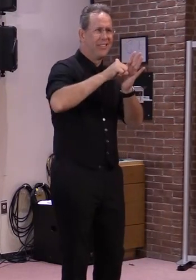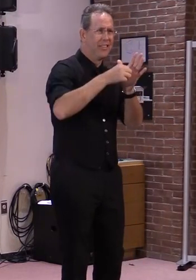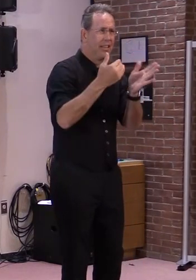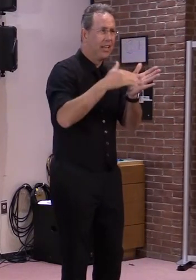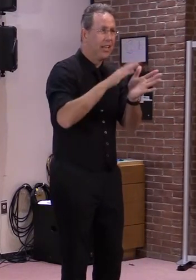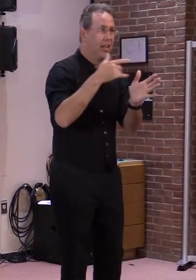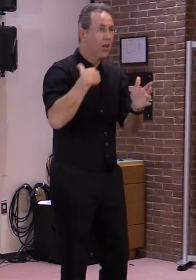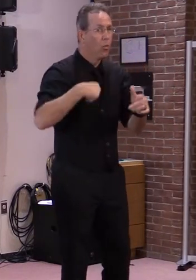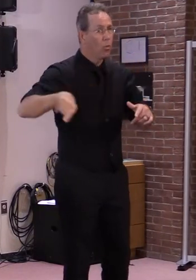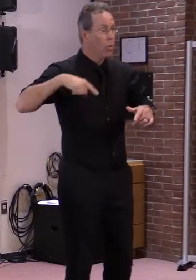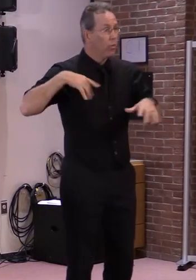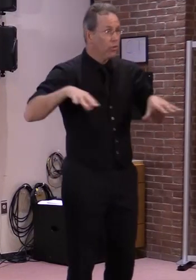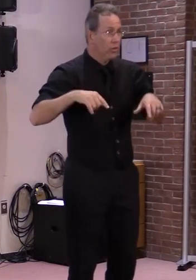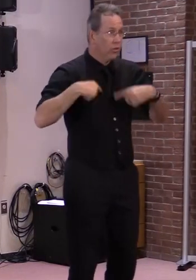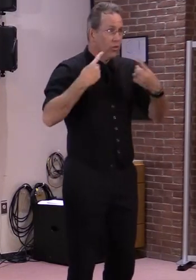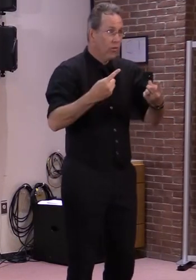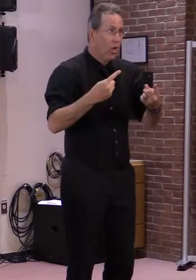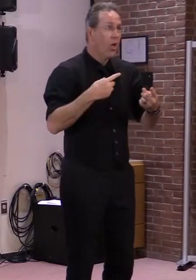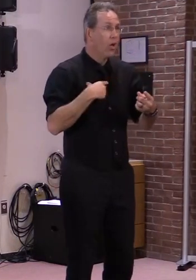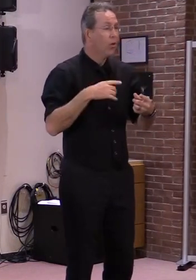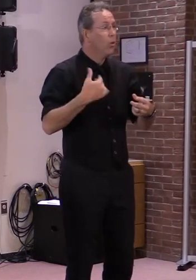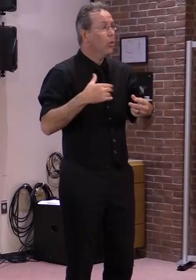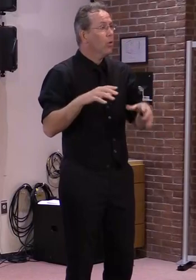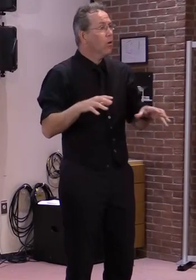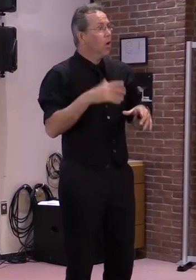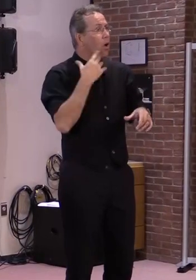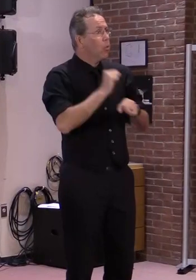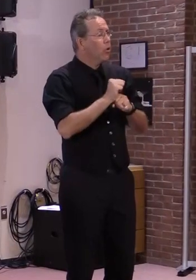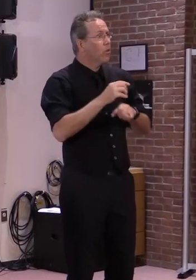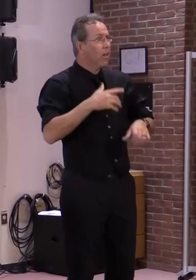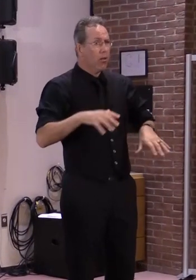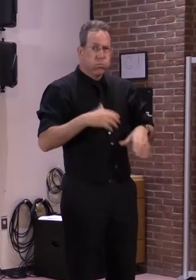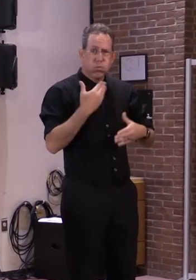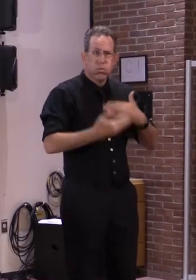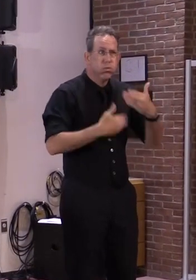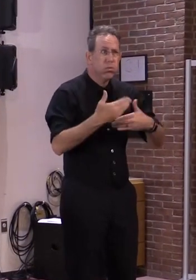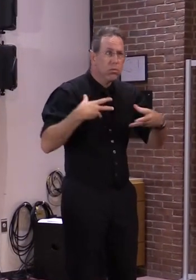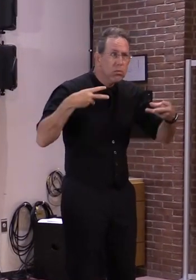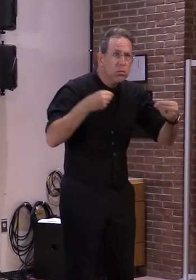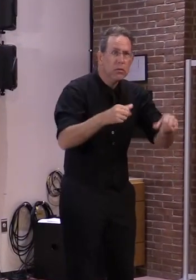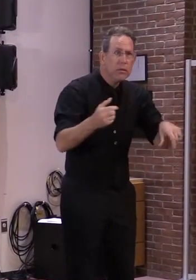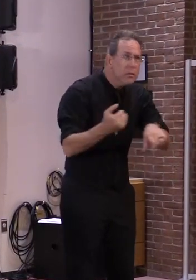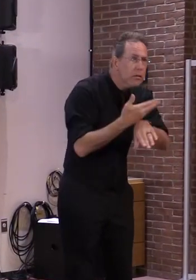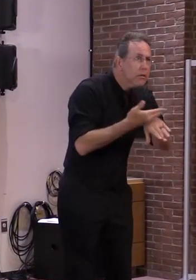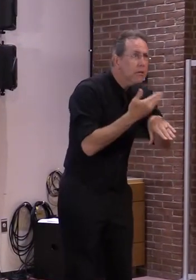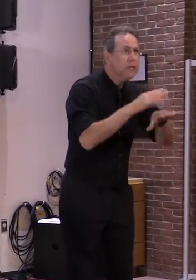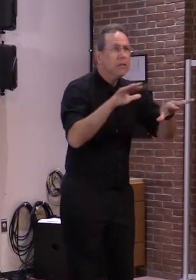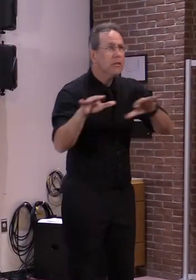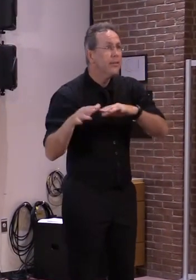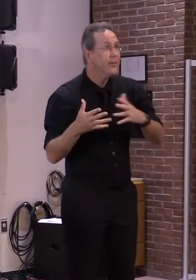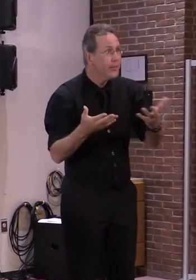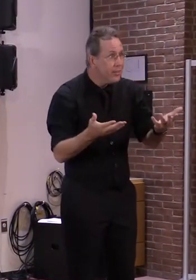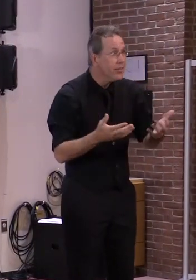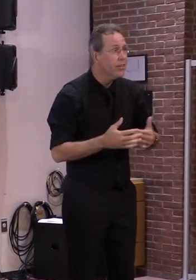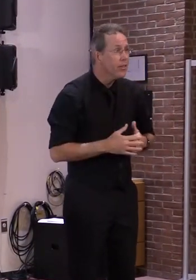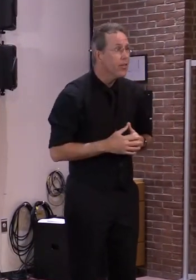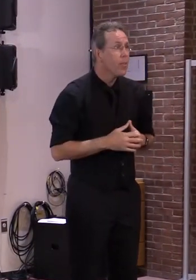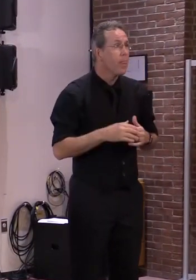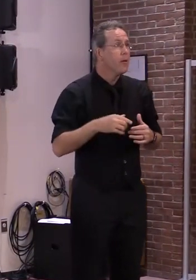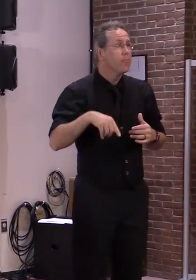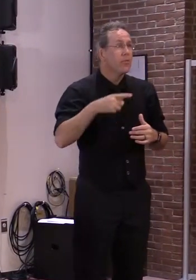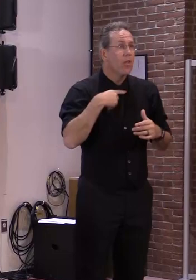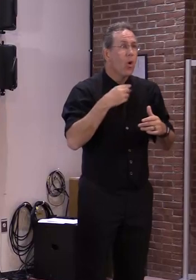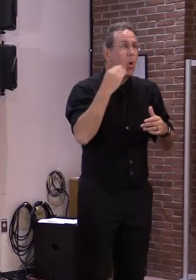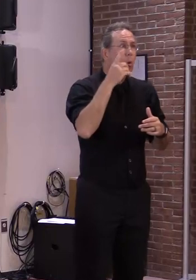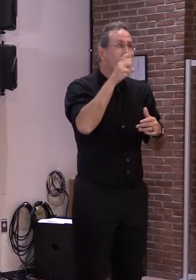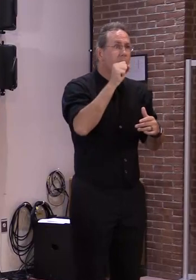of, and I'm pretty darn proud of what we're doing as a state with those that are homeless, and I'm pretty darn proud of what we're